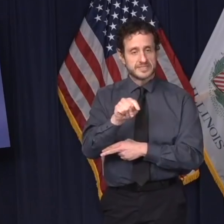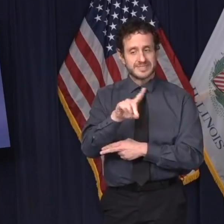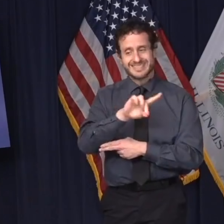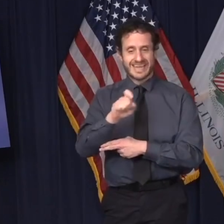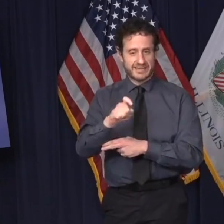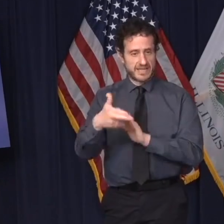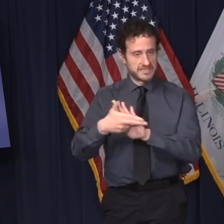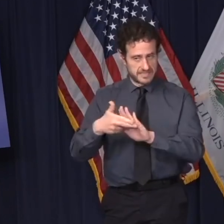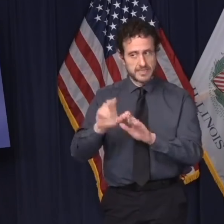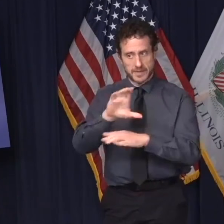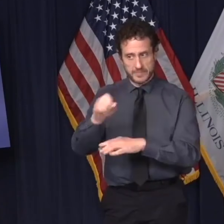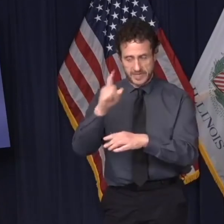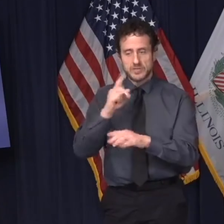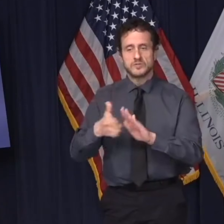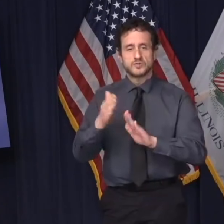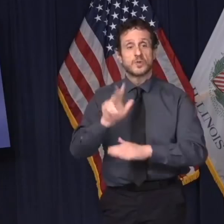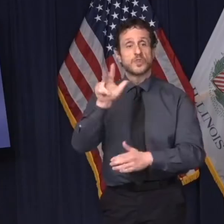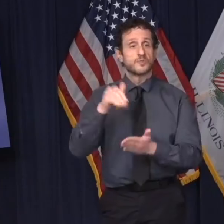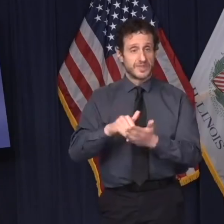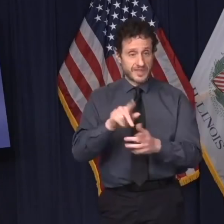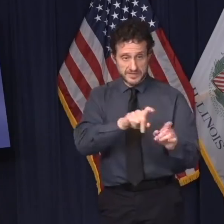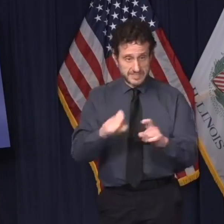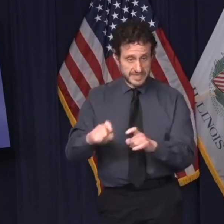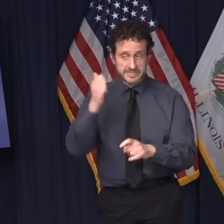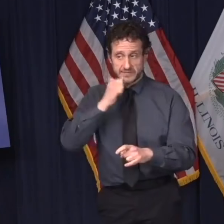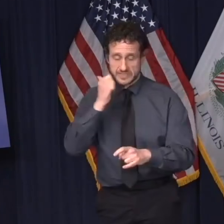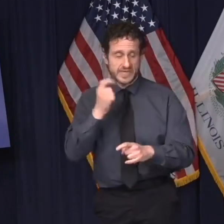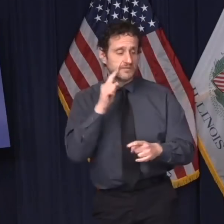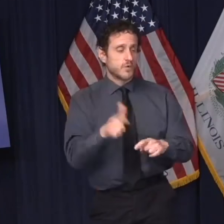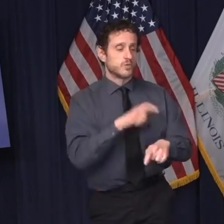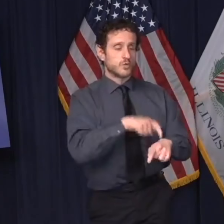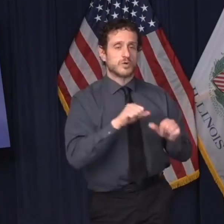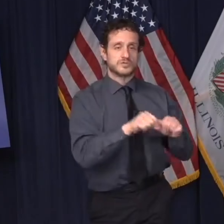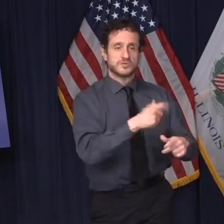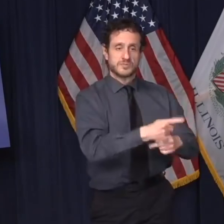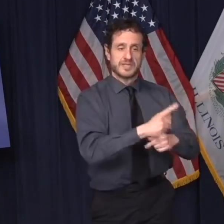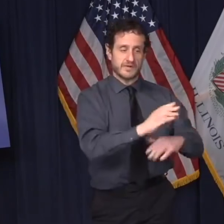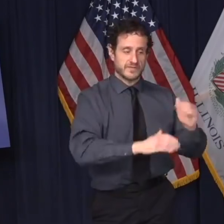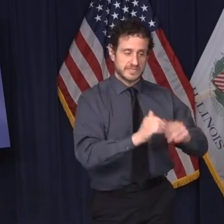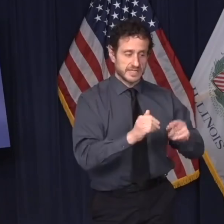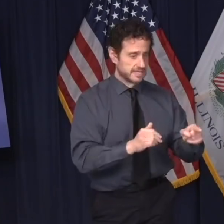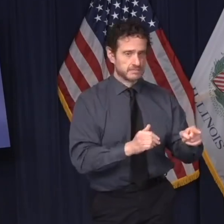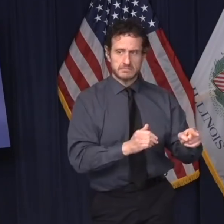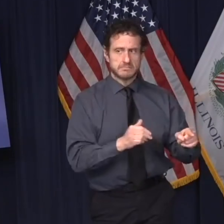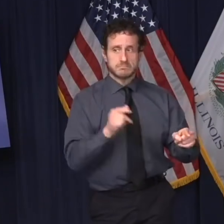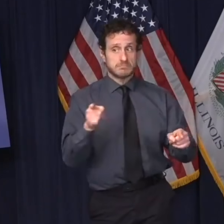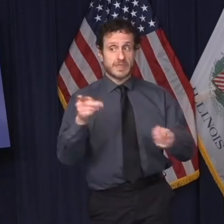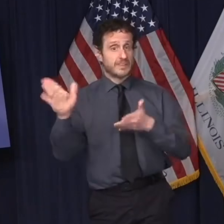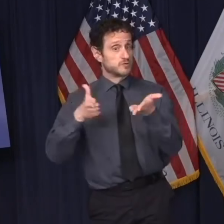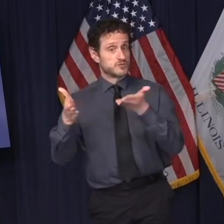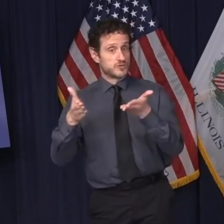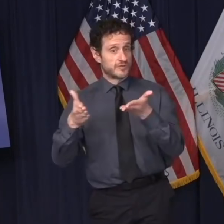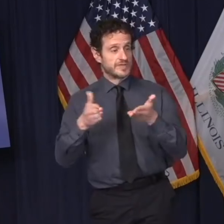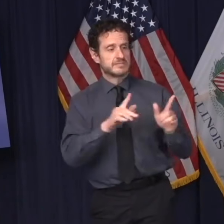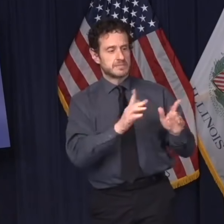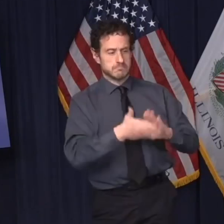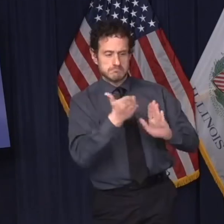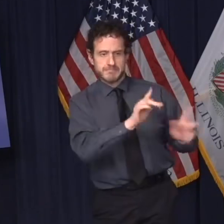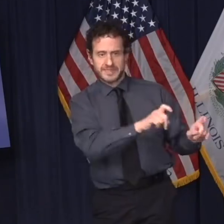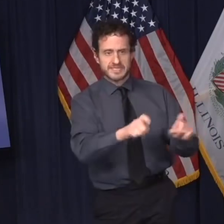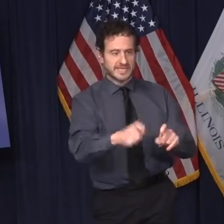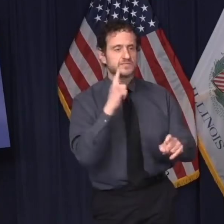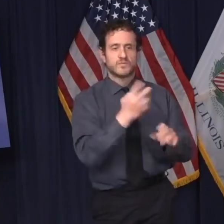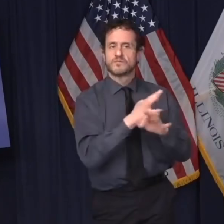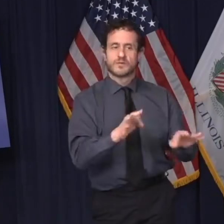per day from Illinois long-term care facilities at no cost to the facilities. And Quest has promised